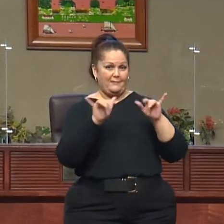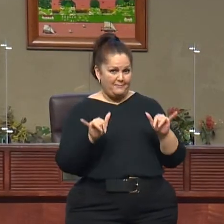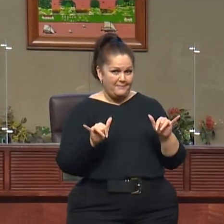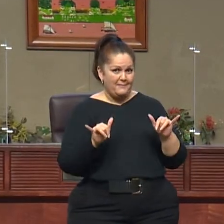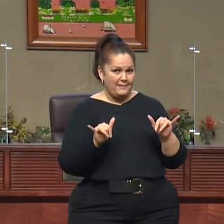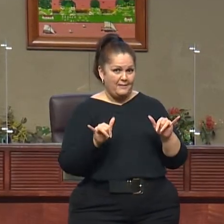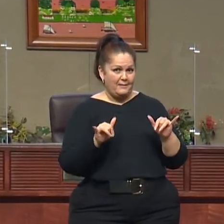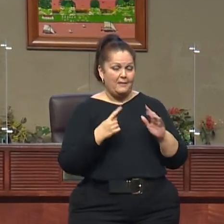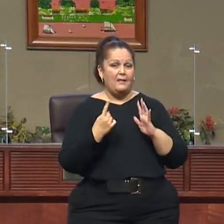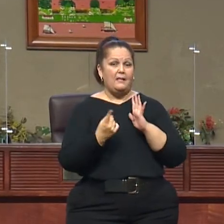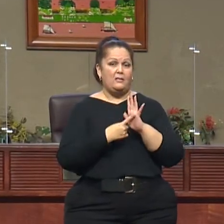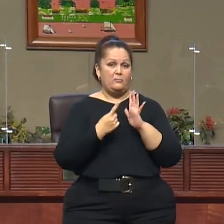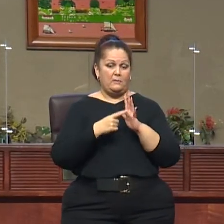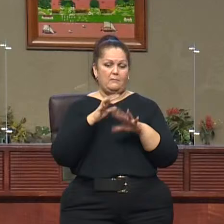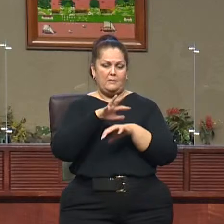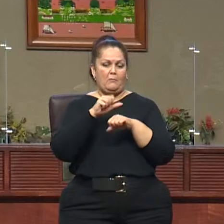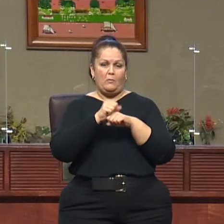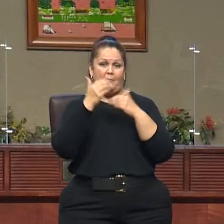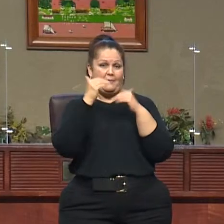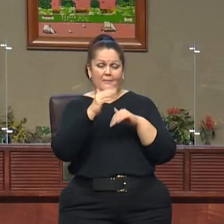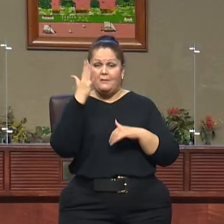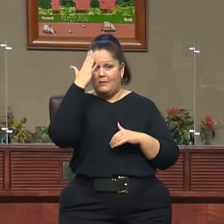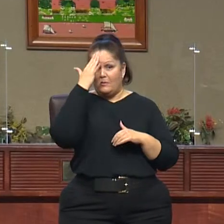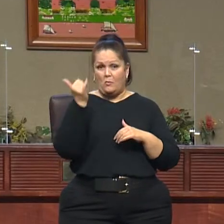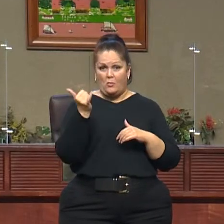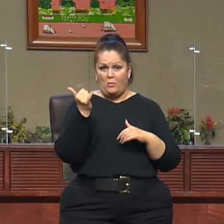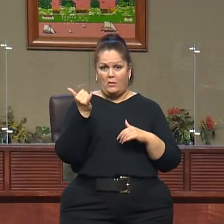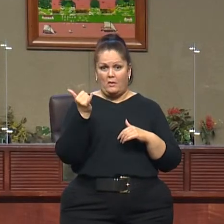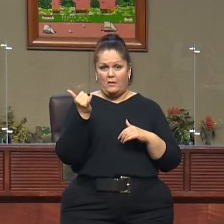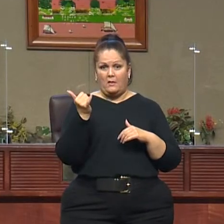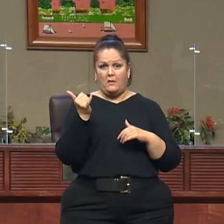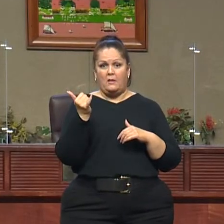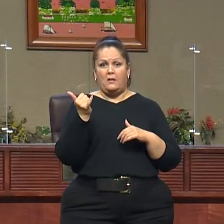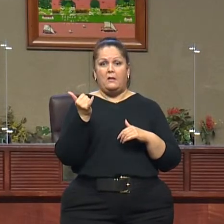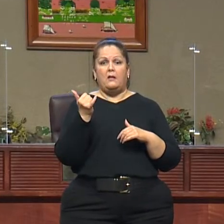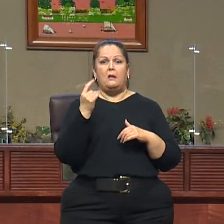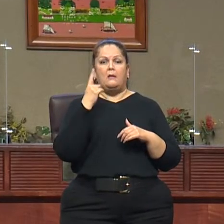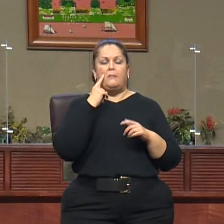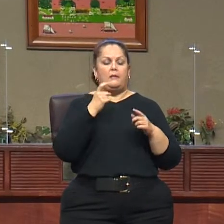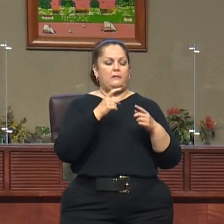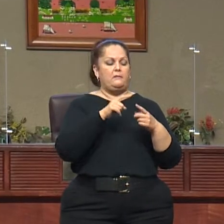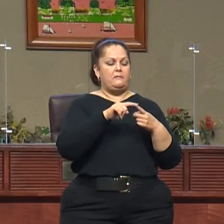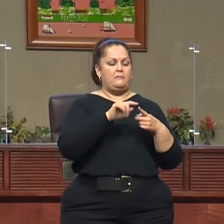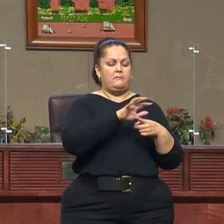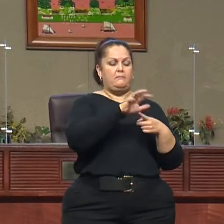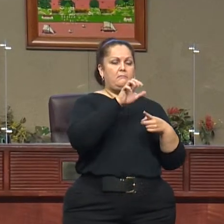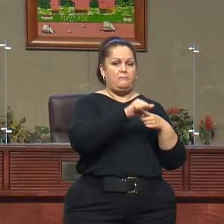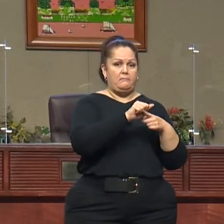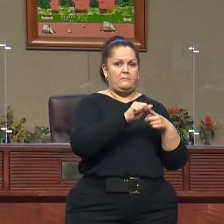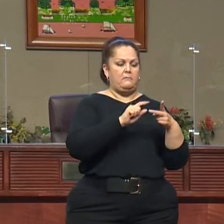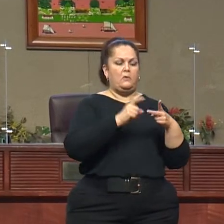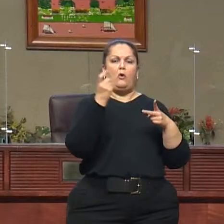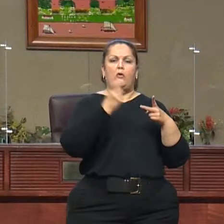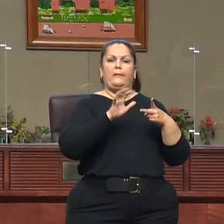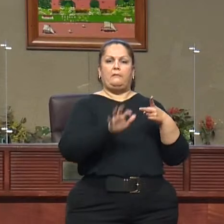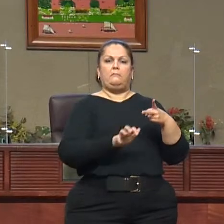the limitations in the appointment is because people are already scheduled automatically to take the second